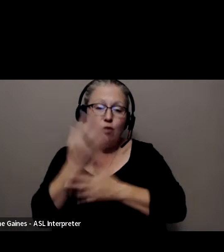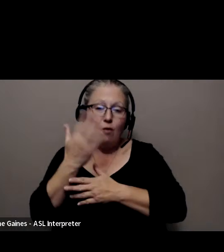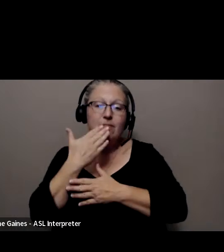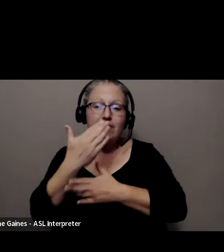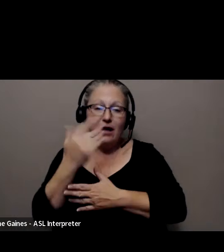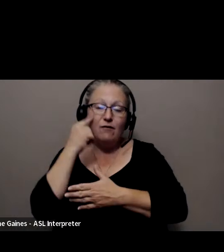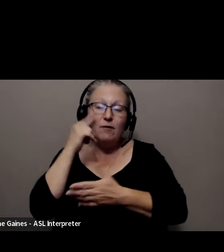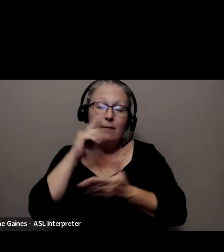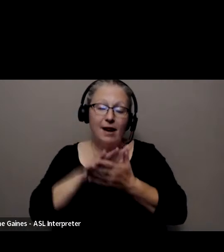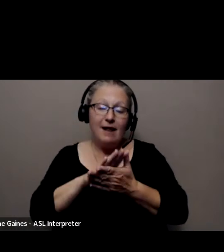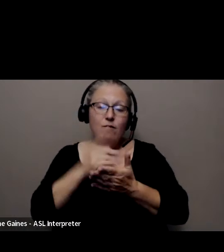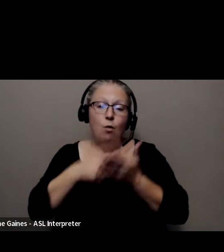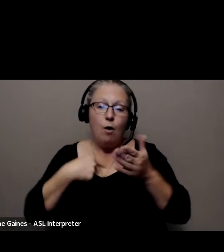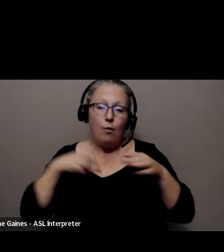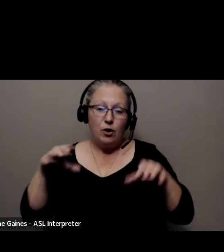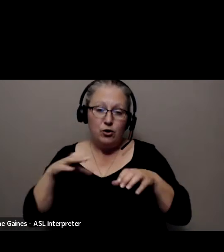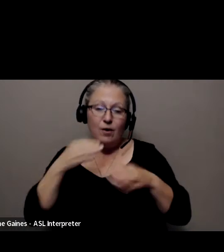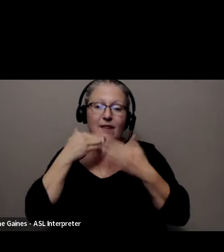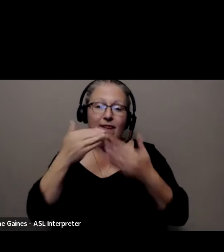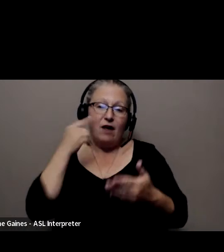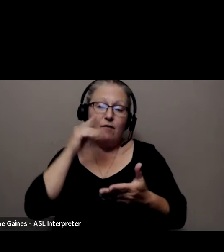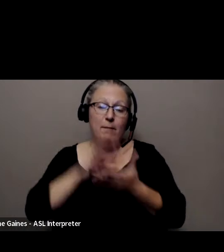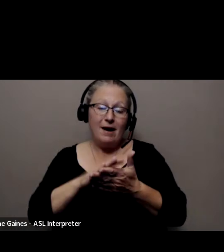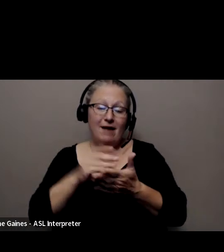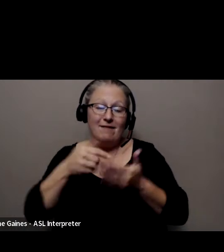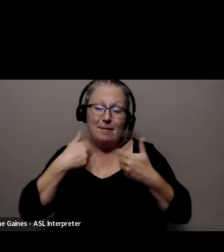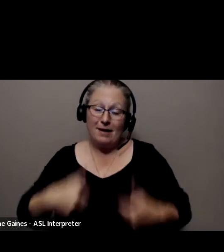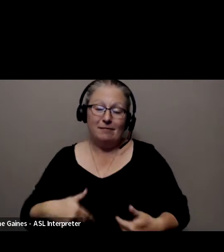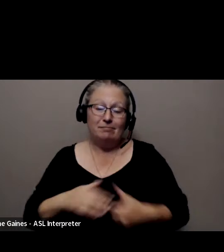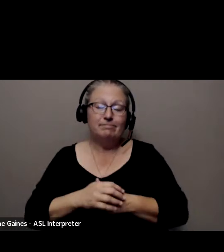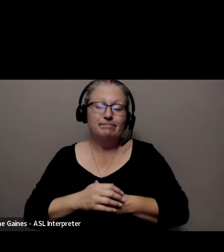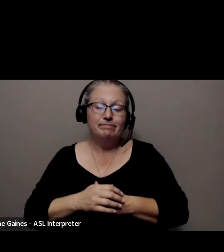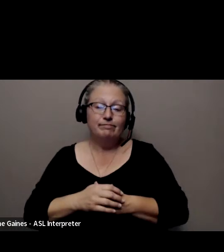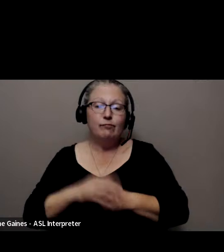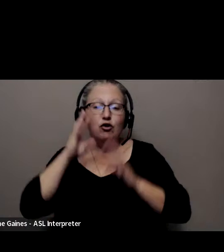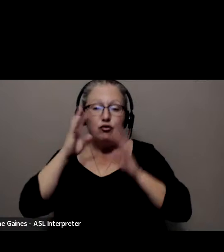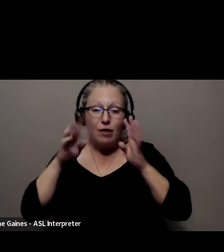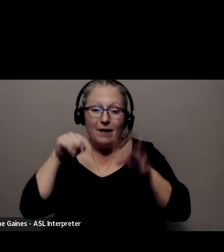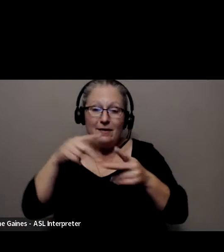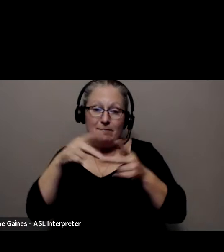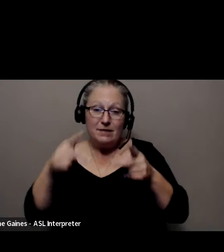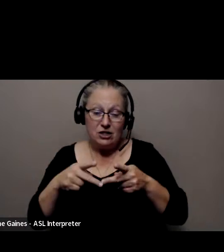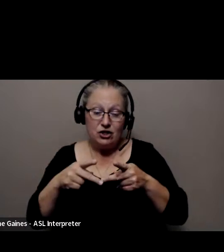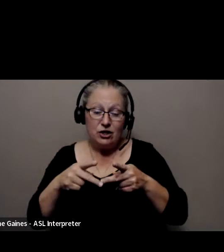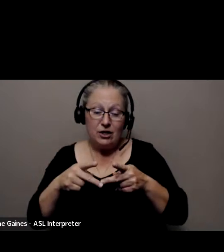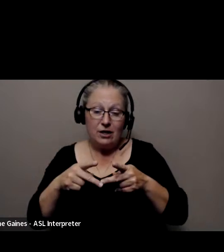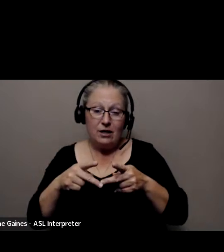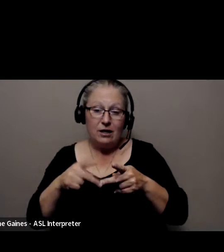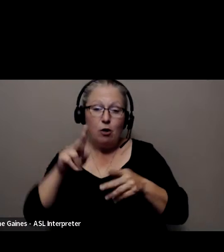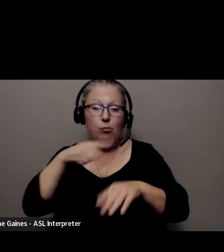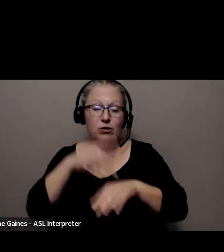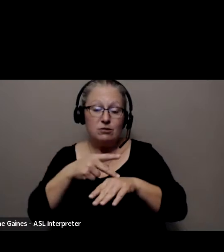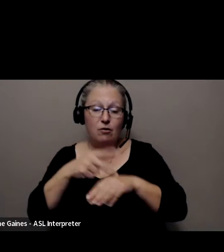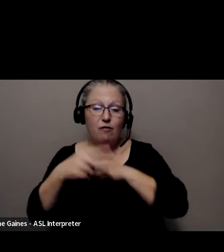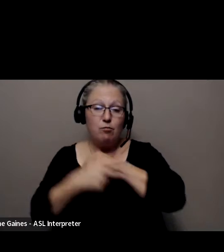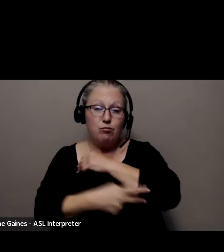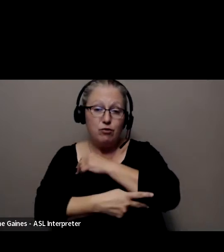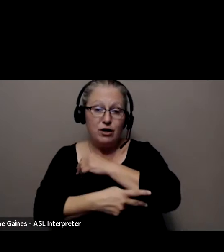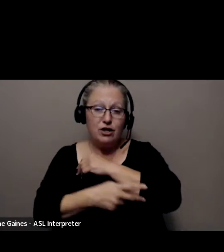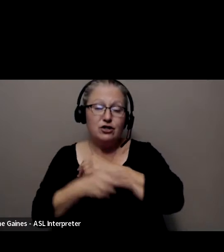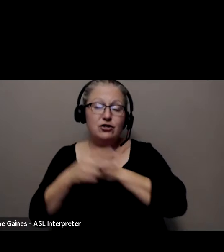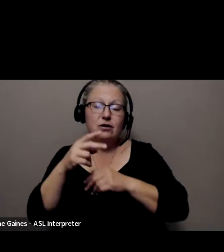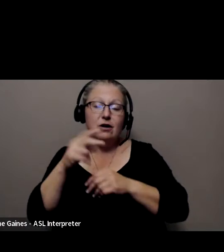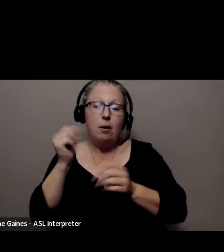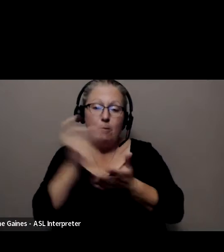for believing in what we are doing, and thank you for believing in me, for creating this position, Principal of Bridge, for approving